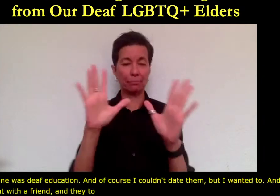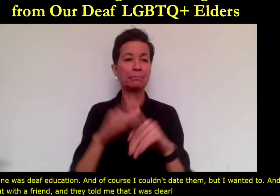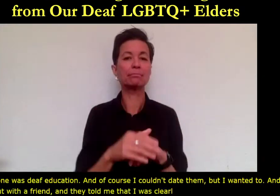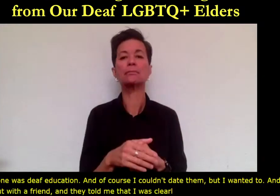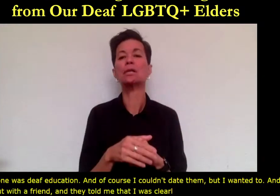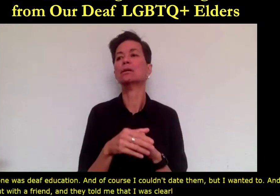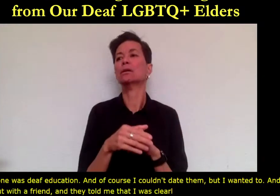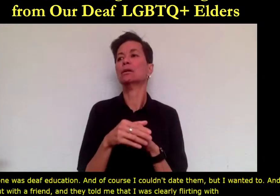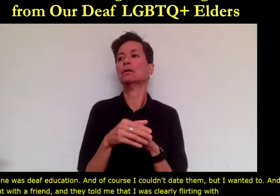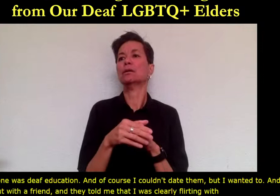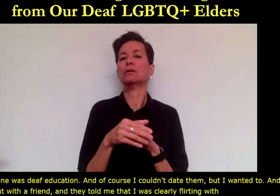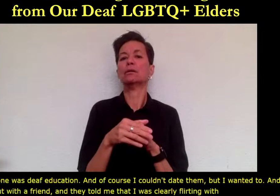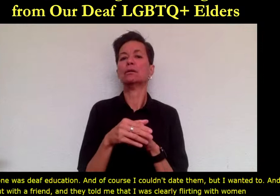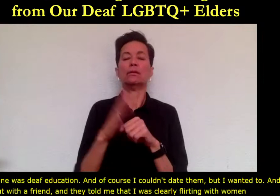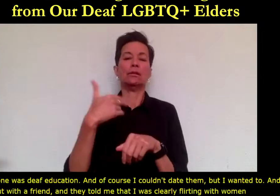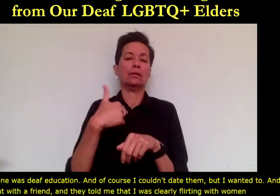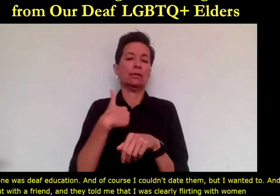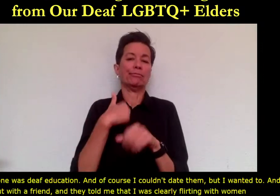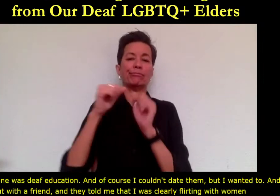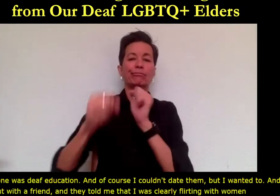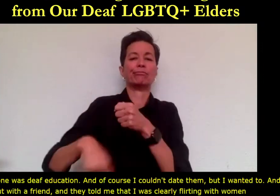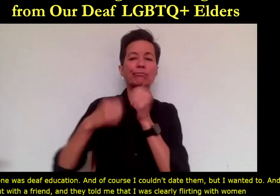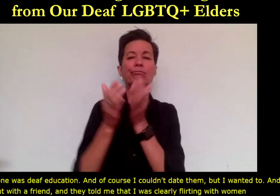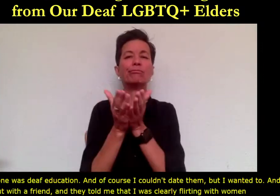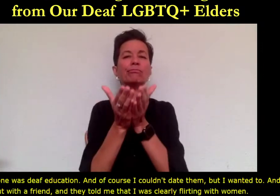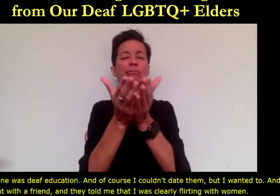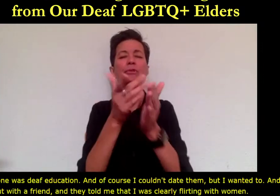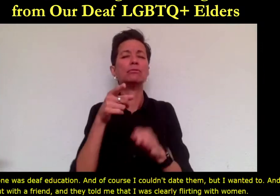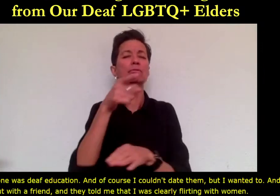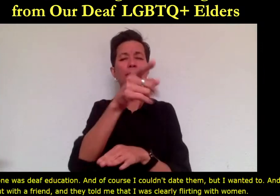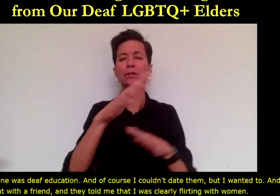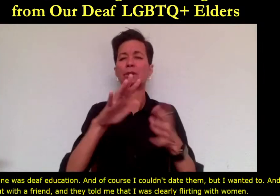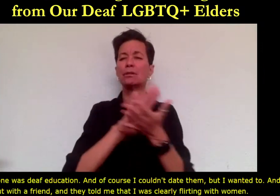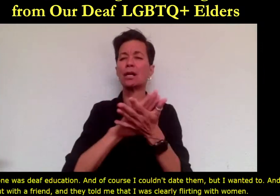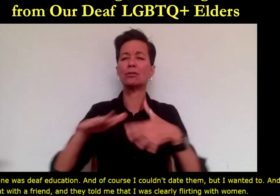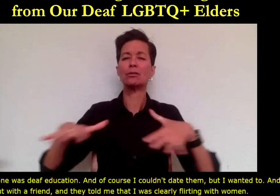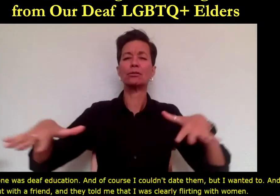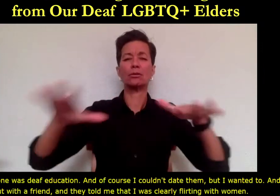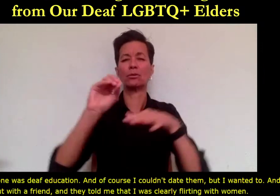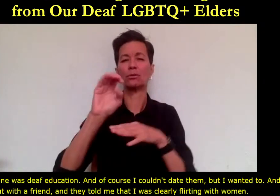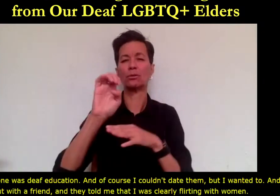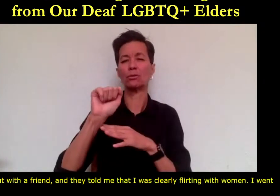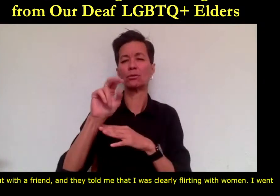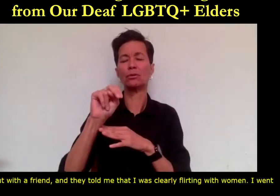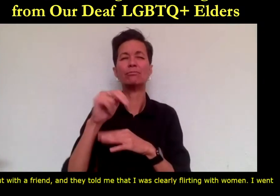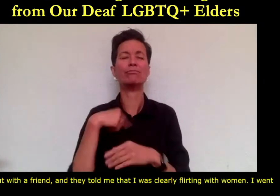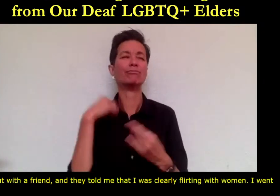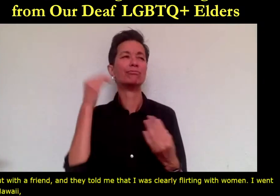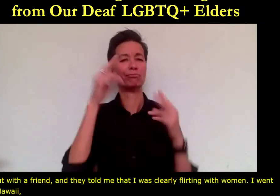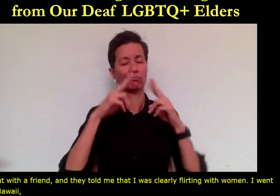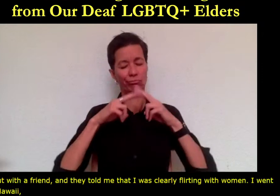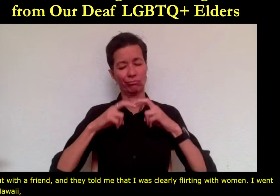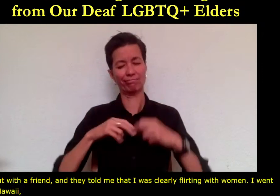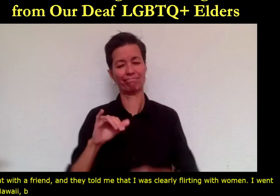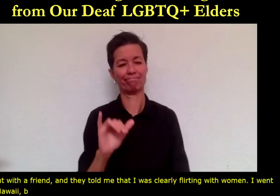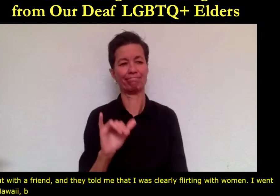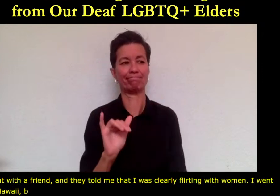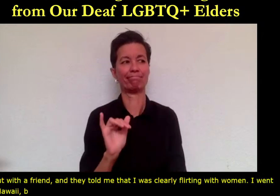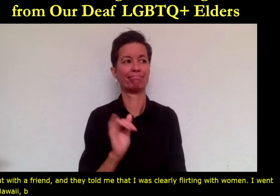went to the beach which was kind of my zen area and i paddled out in the ocean that's kind of